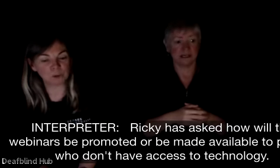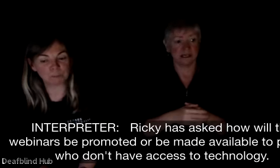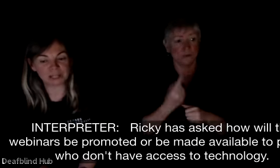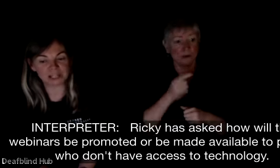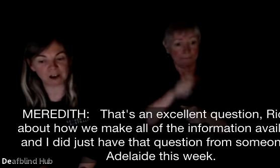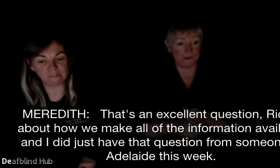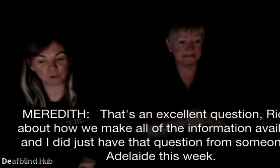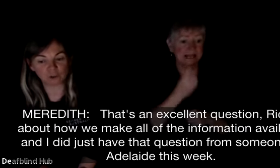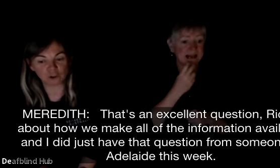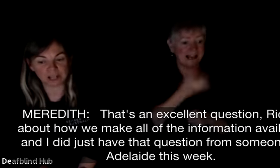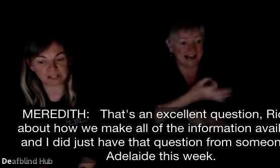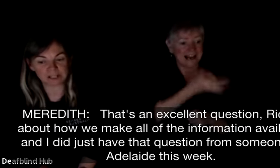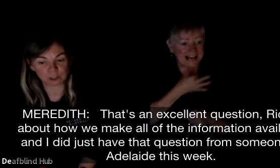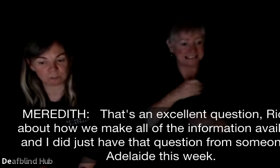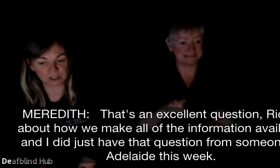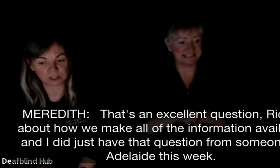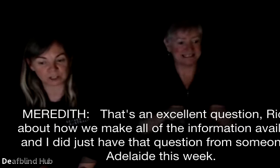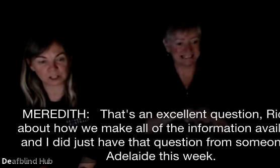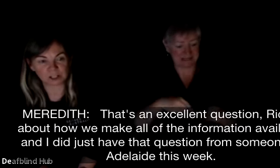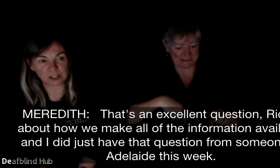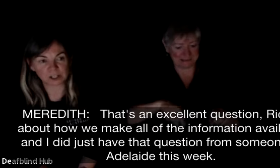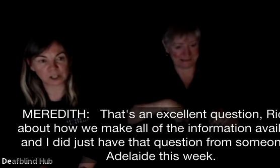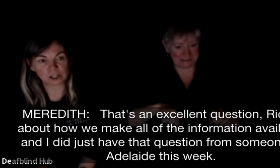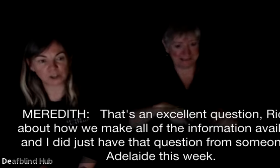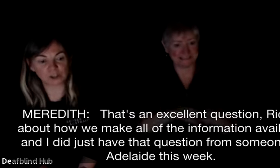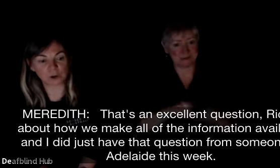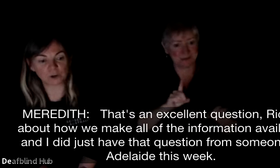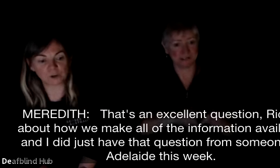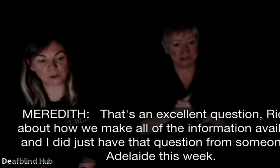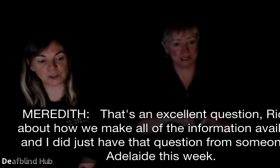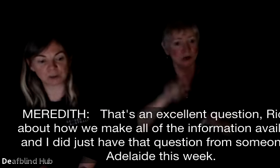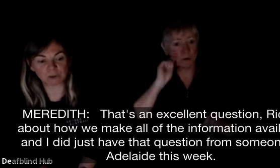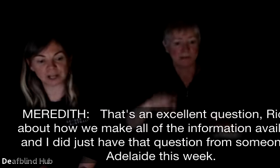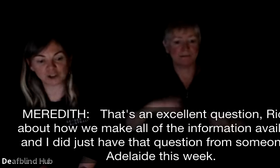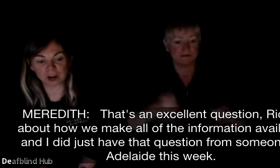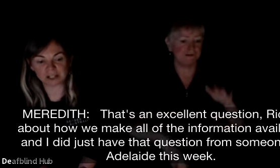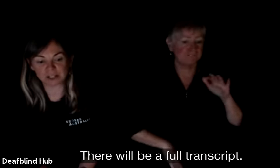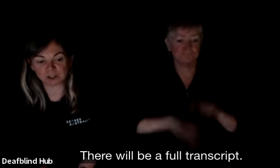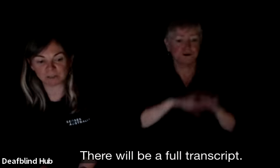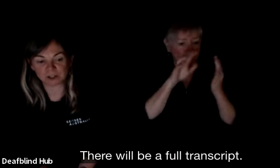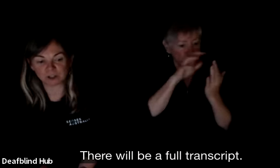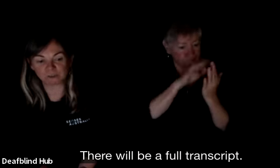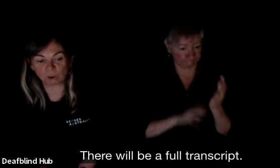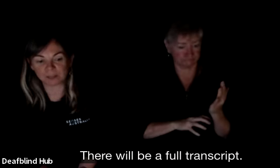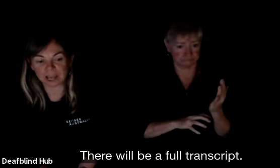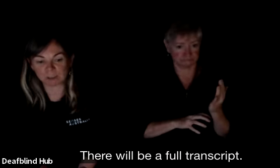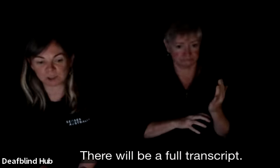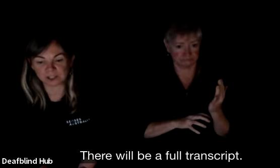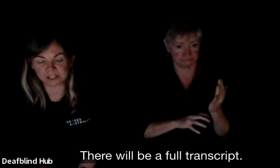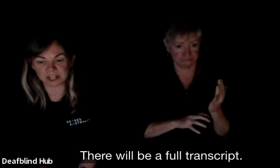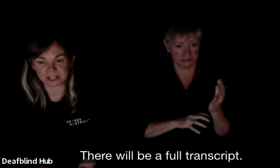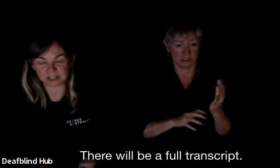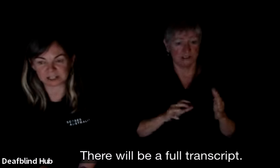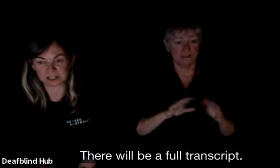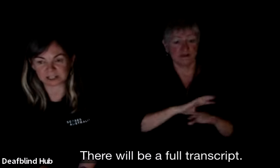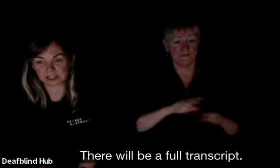There will be a full transcript. So they will get a transcript of what the